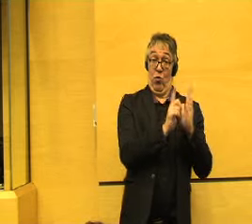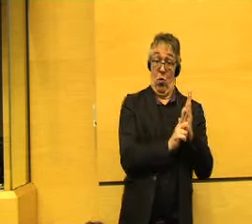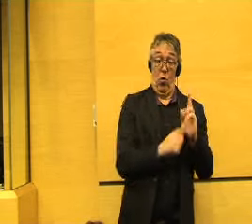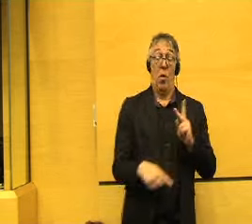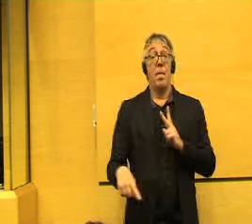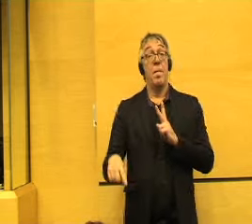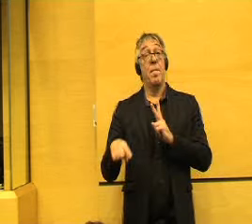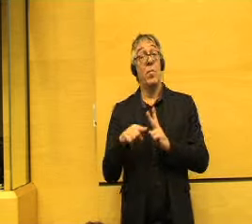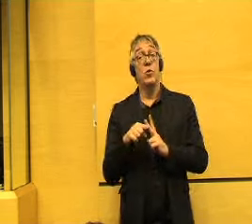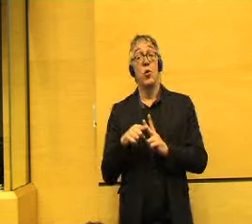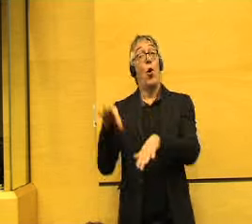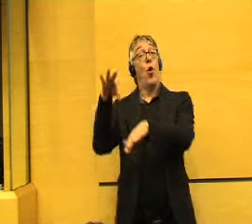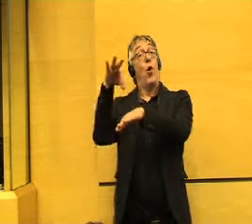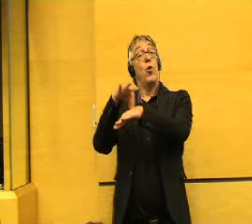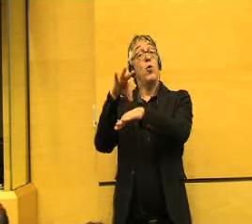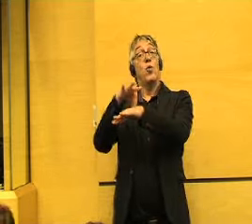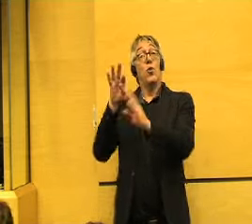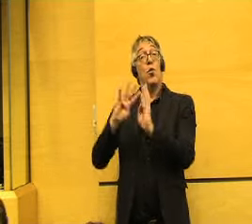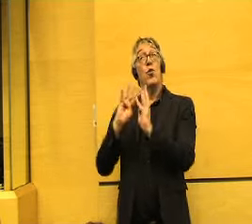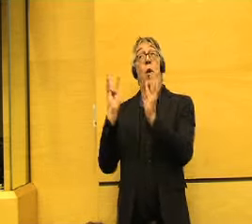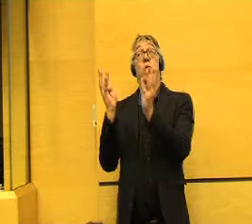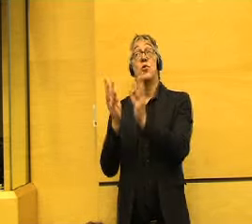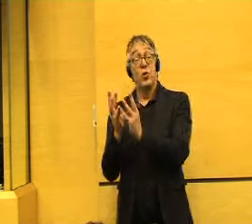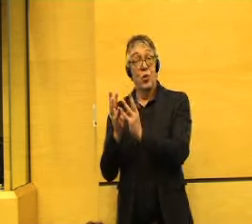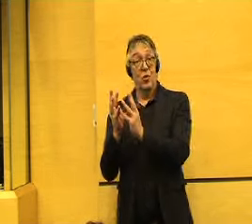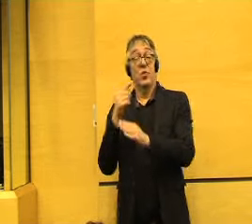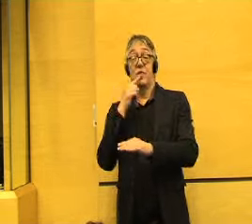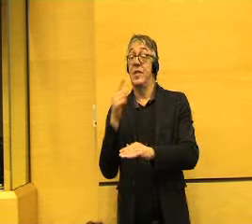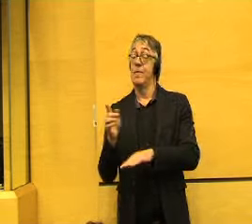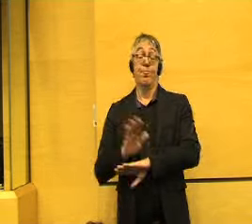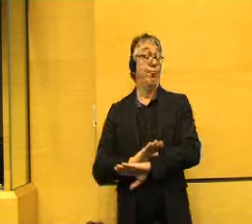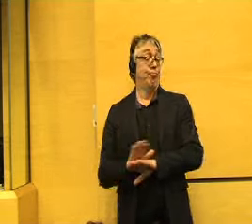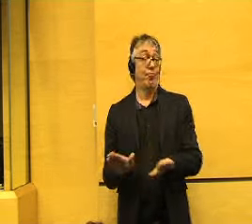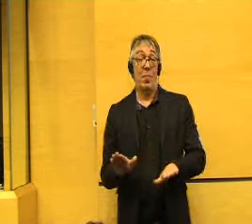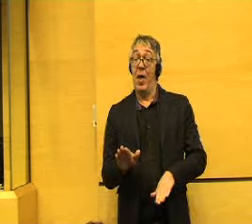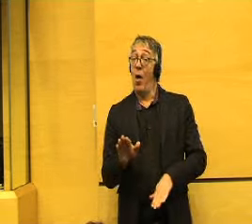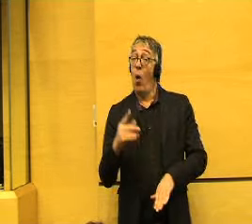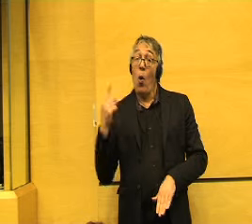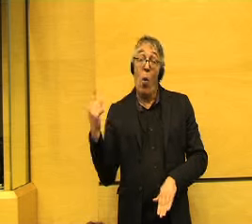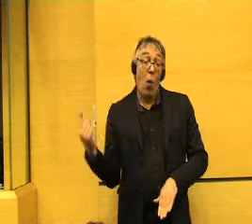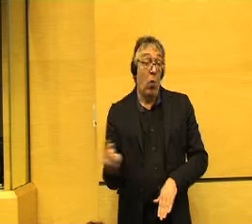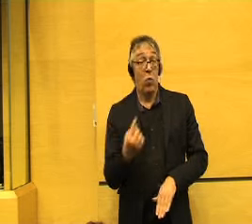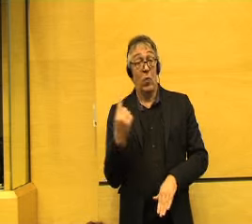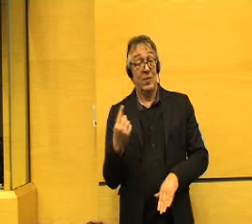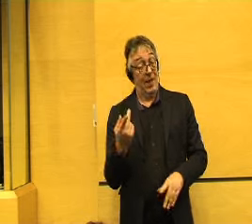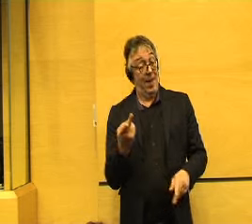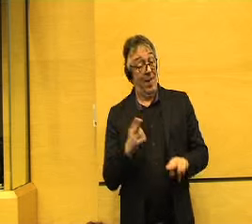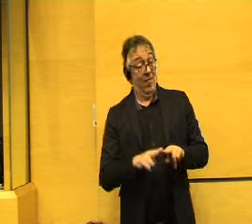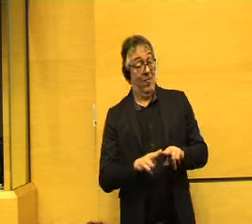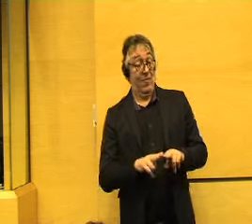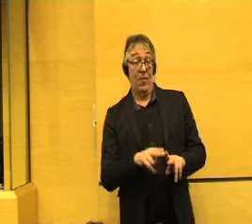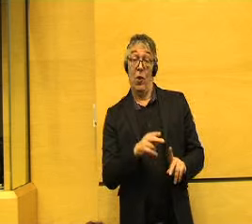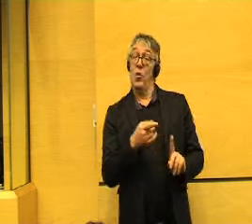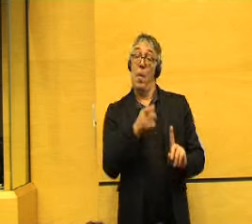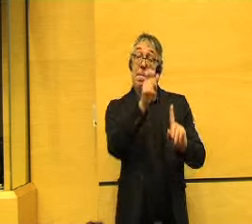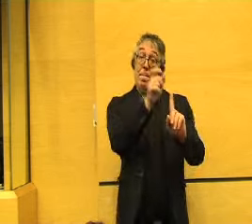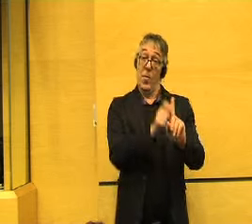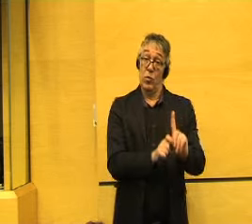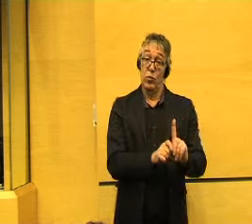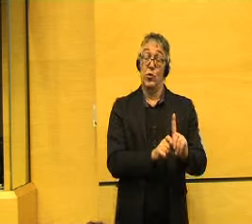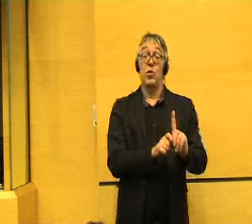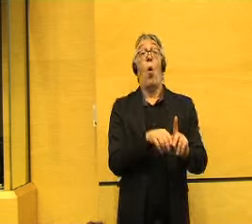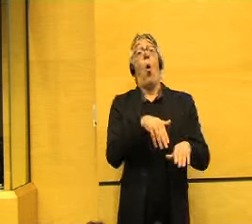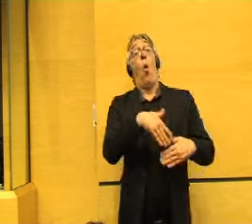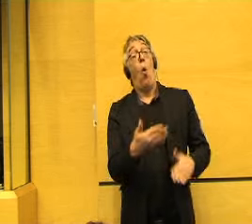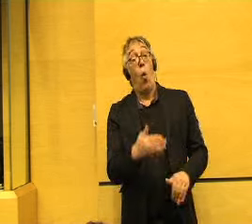patient life base. Every case of sterilization have to sign a consent after the patient or